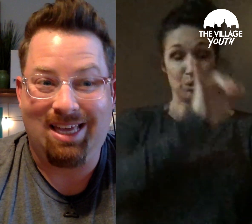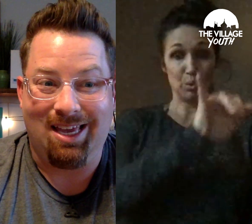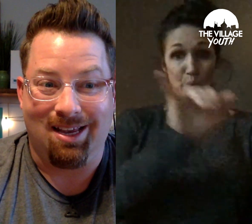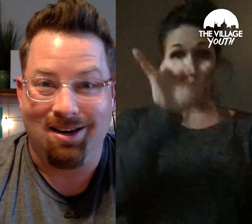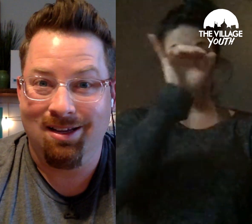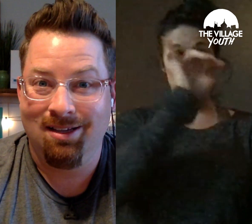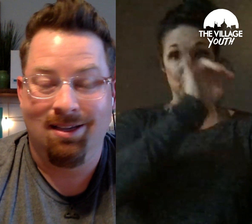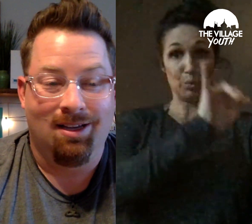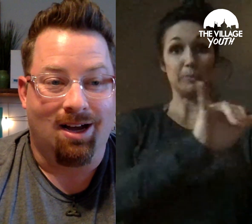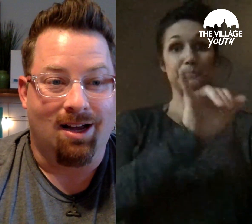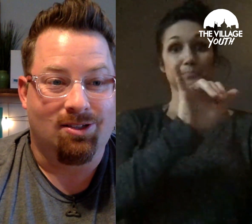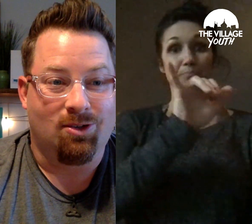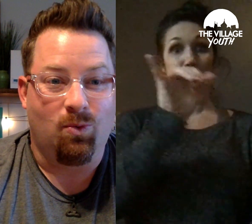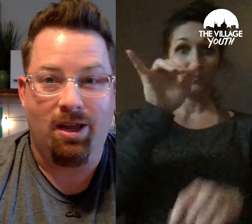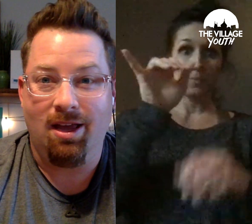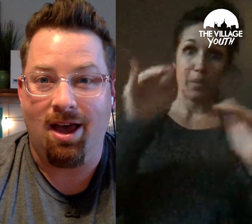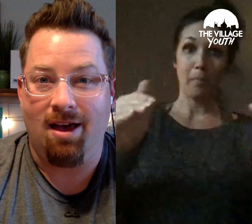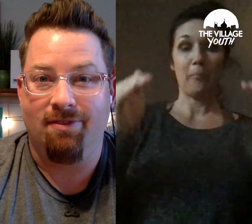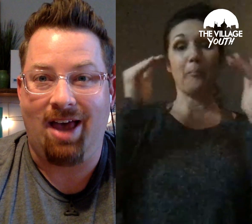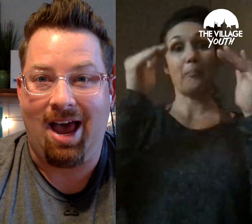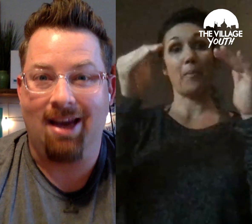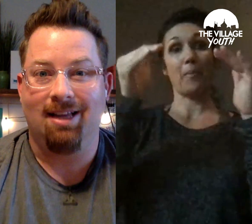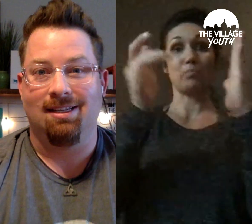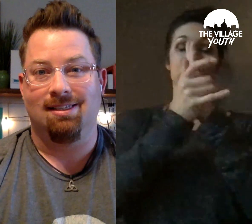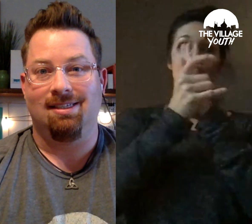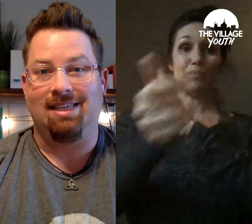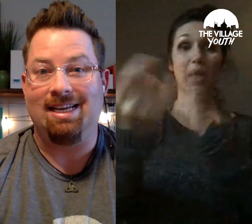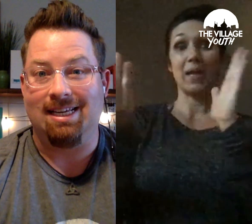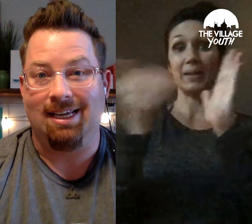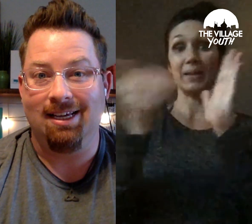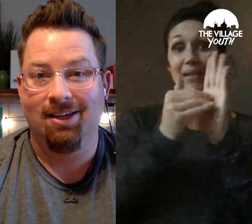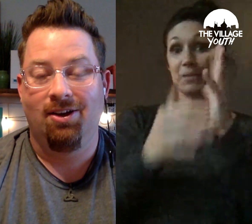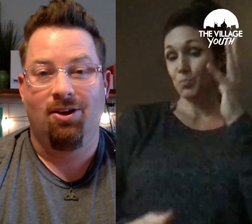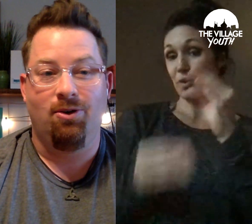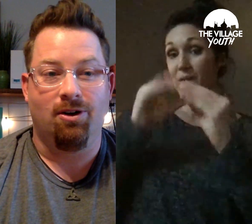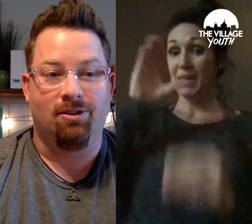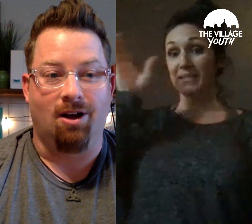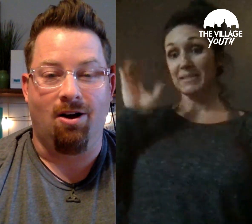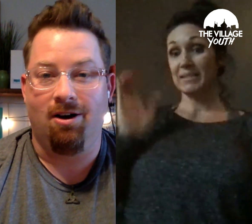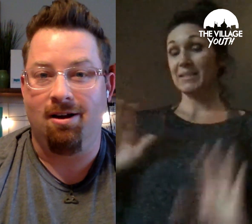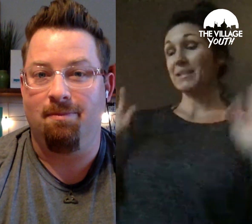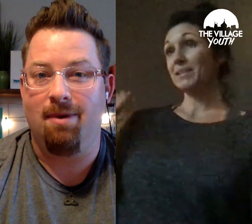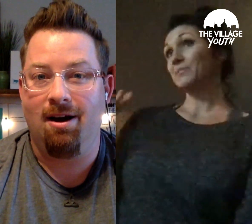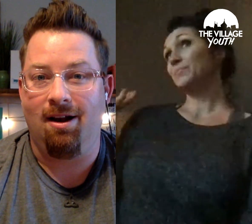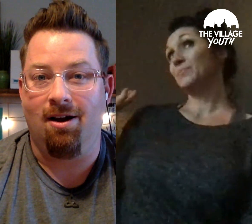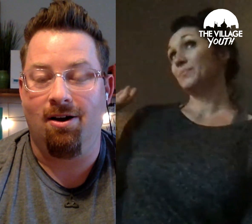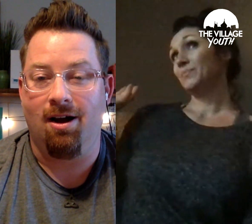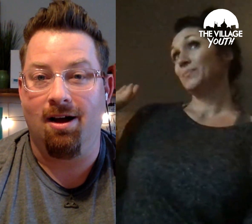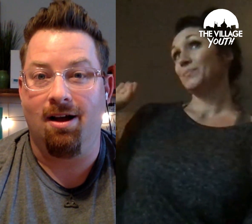game again. So we have added Cindy, who is our